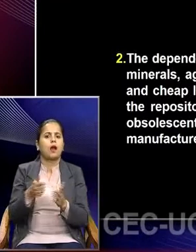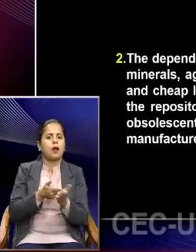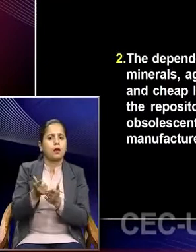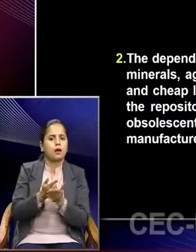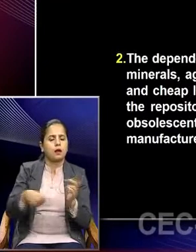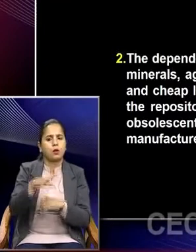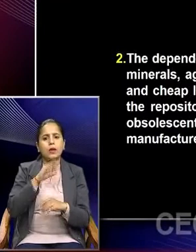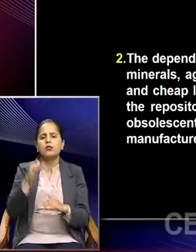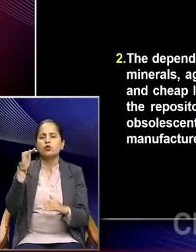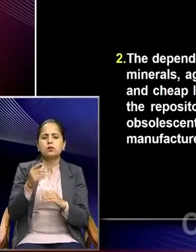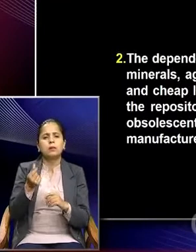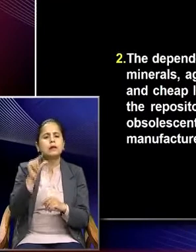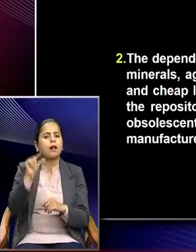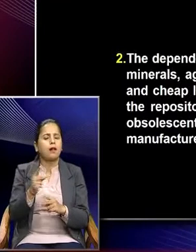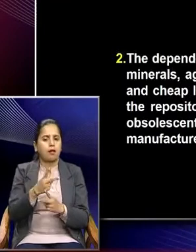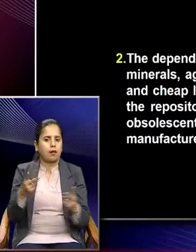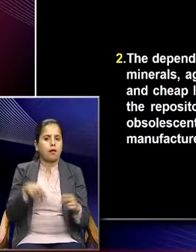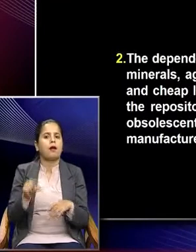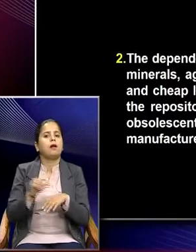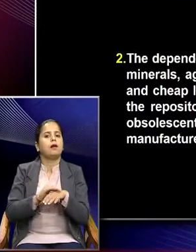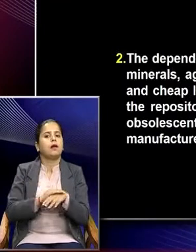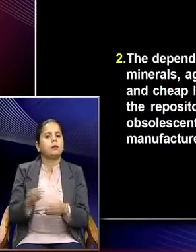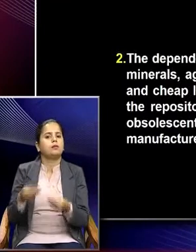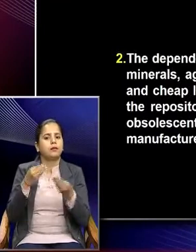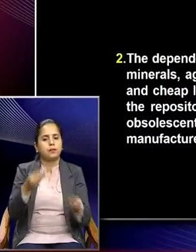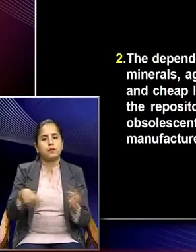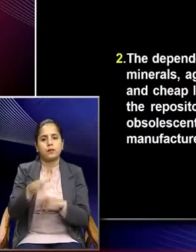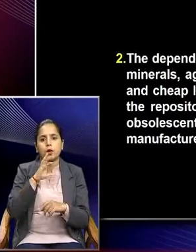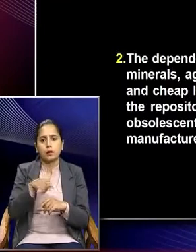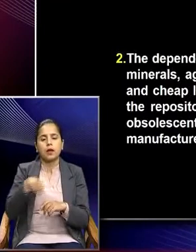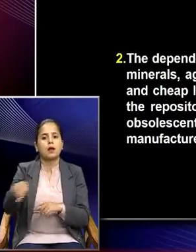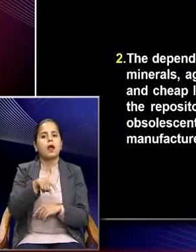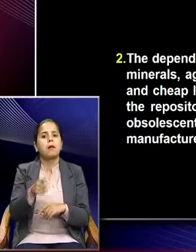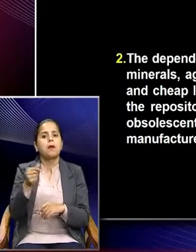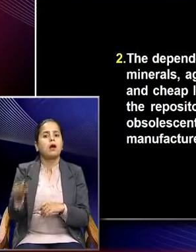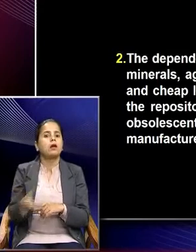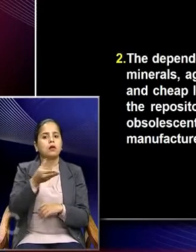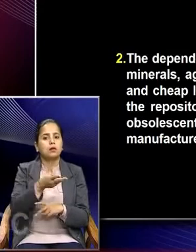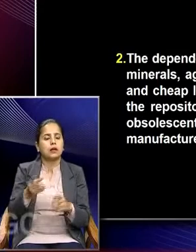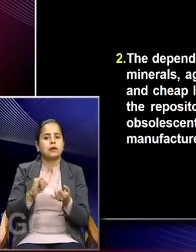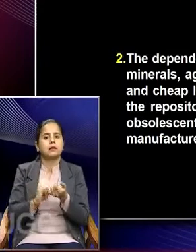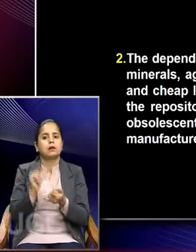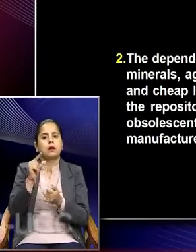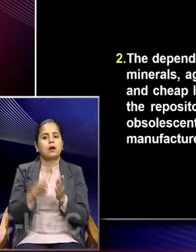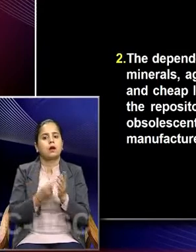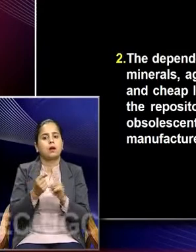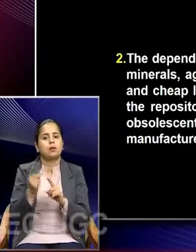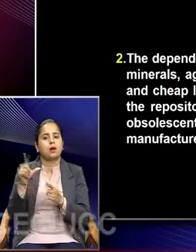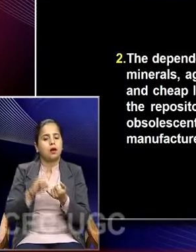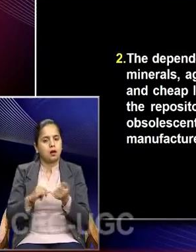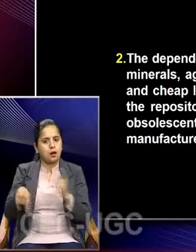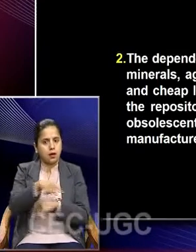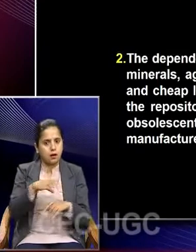cheap labor, and also serve as the repositories of surplus capital,